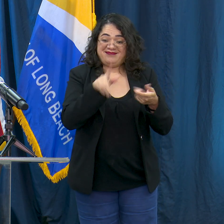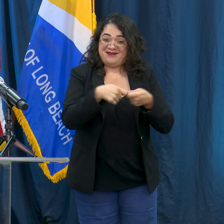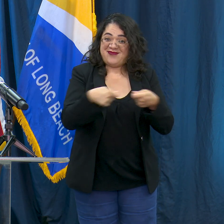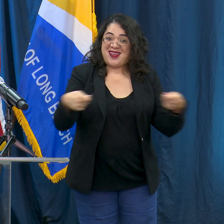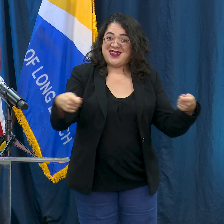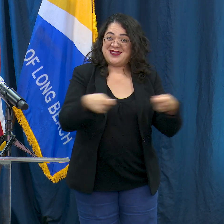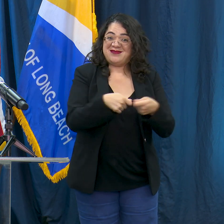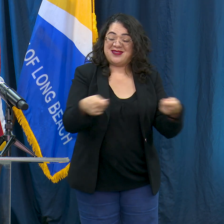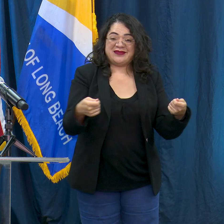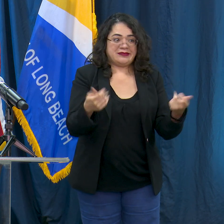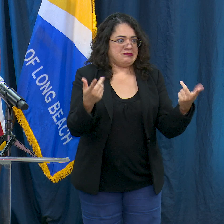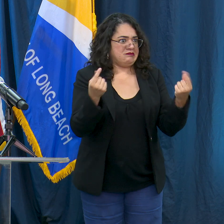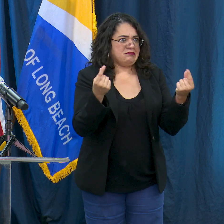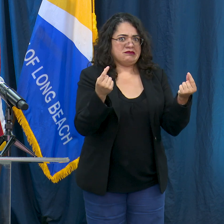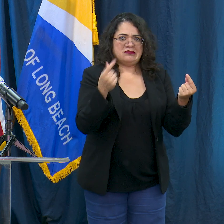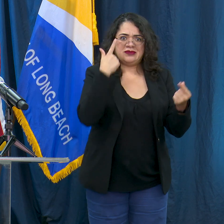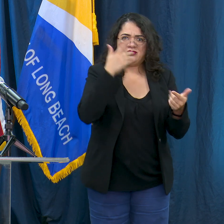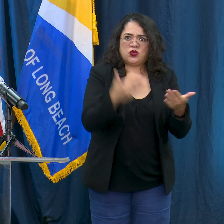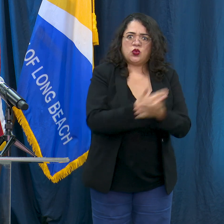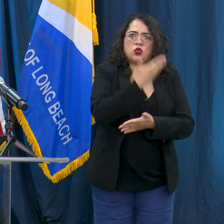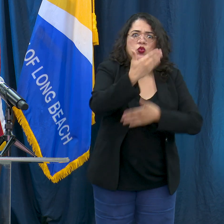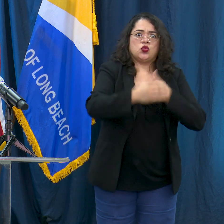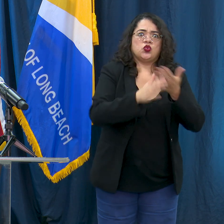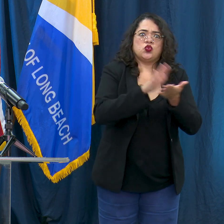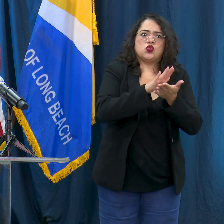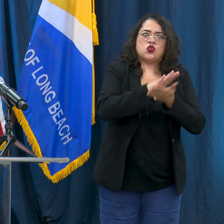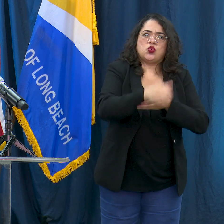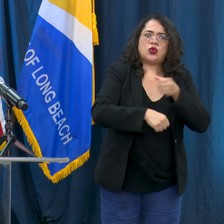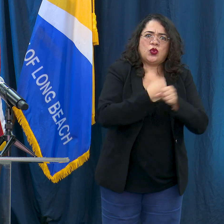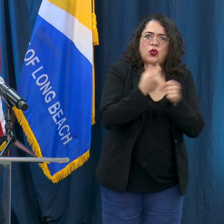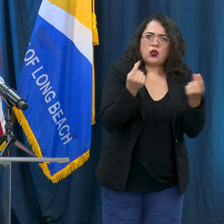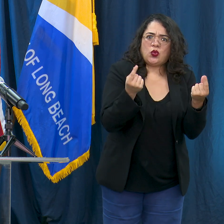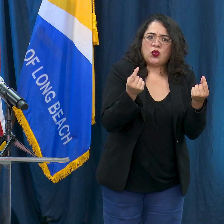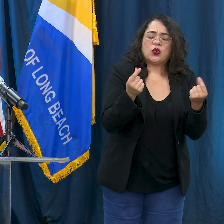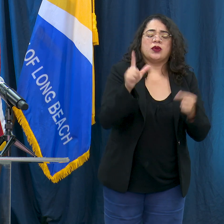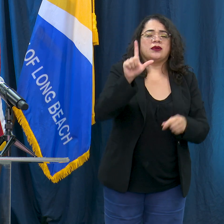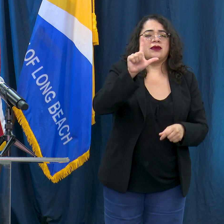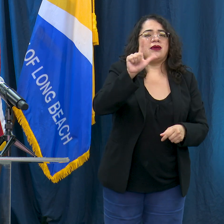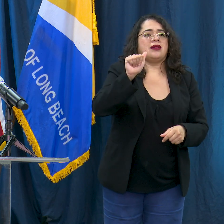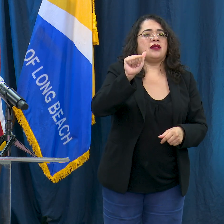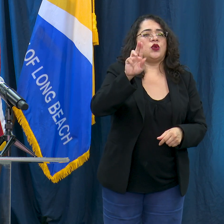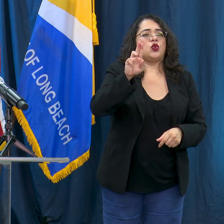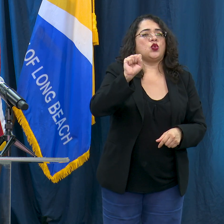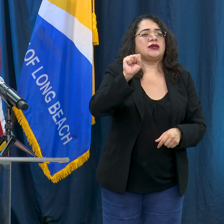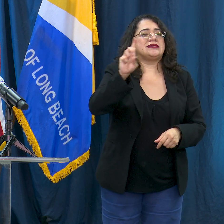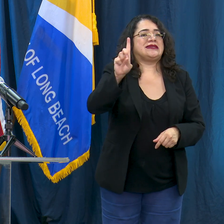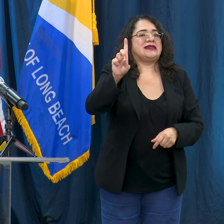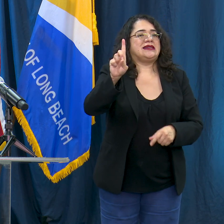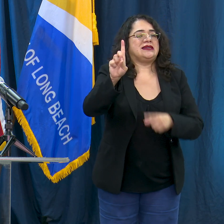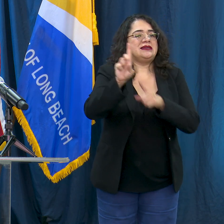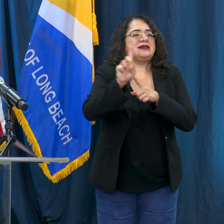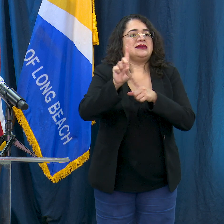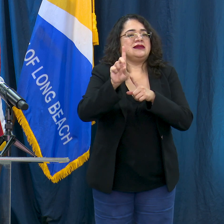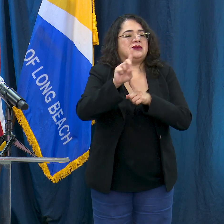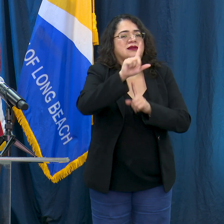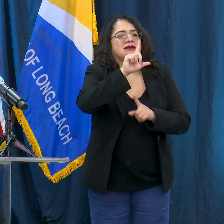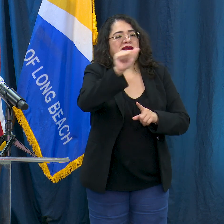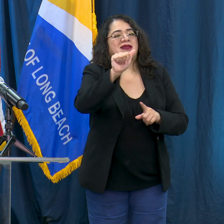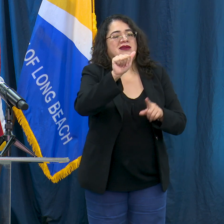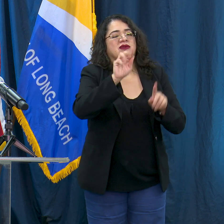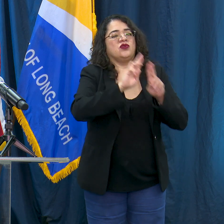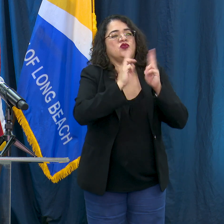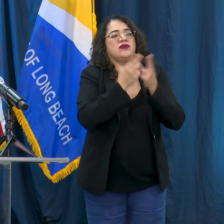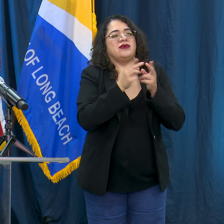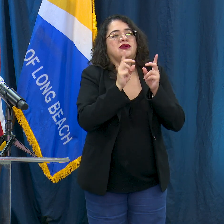the new year. The Long Beach Unified School District is working with the LA Unified School District to determine the best strategy to reopen